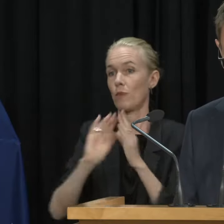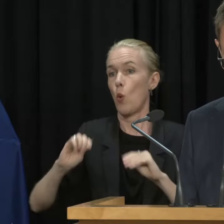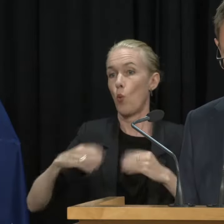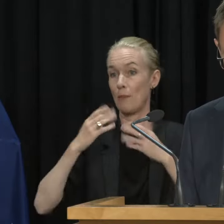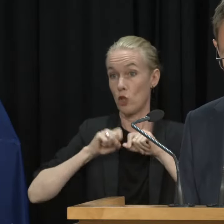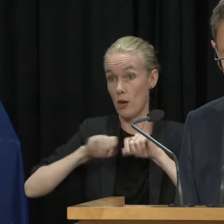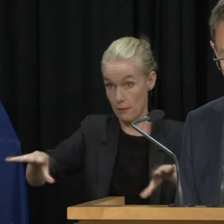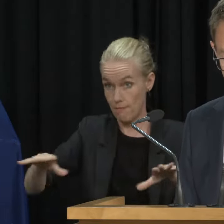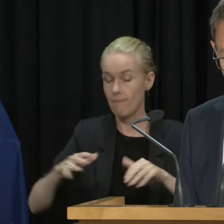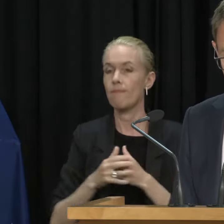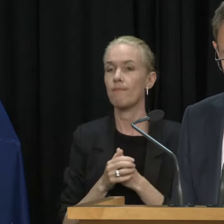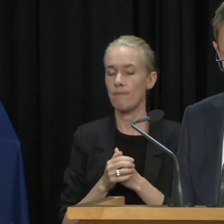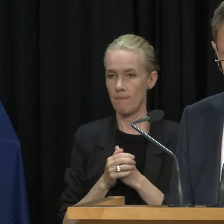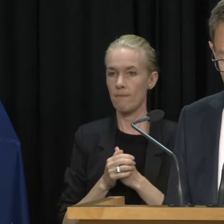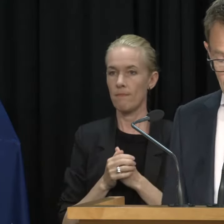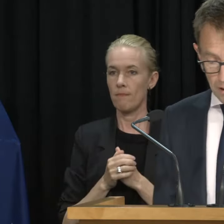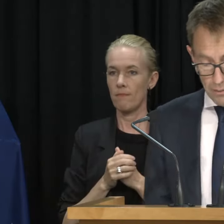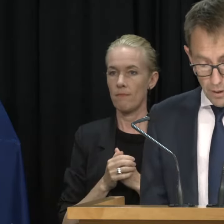isolate and be tested.